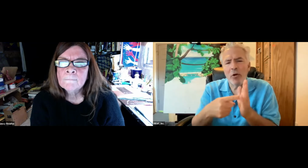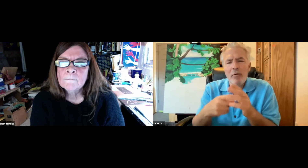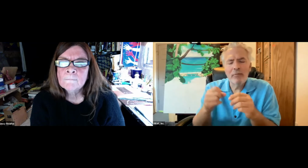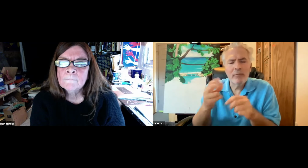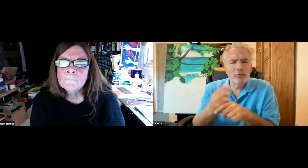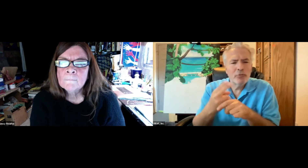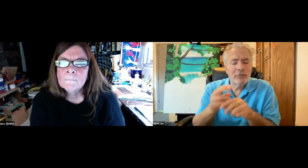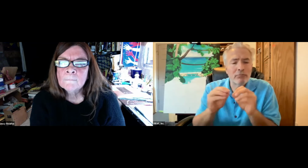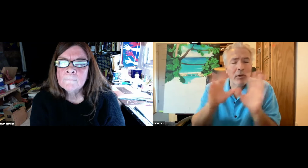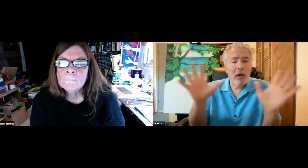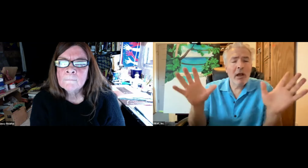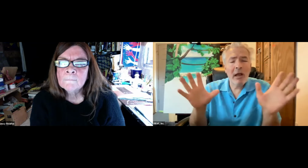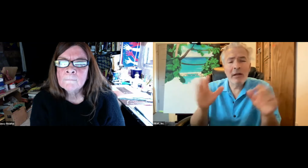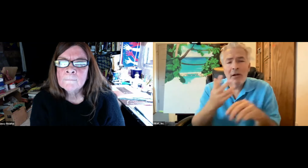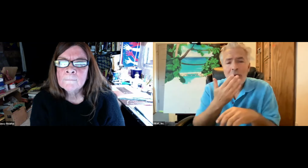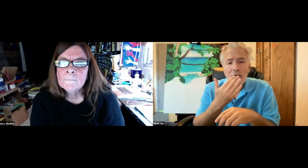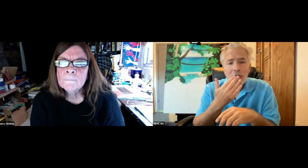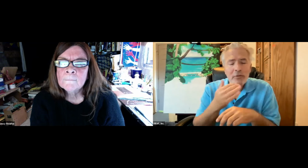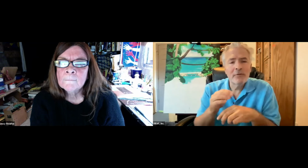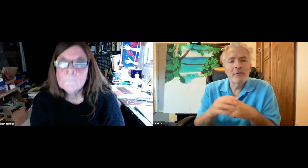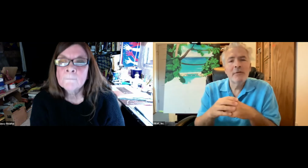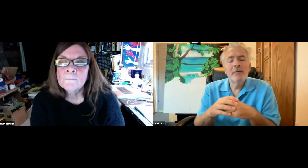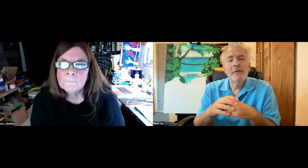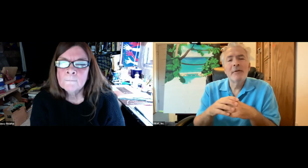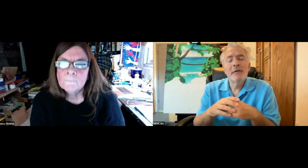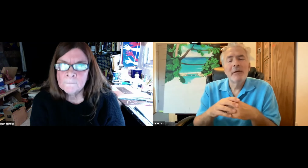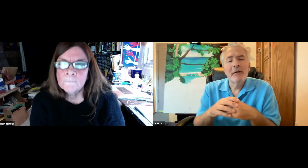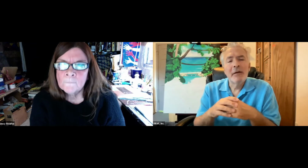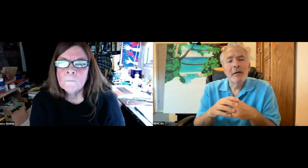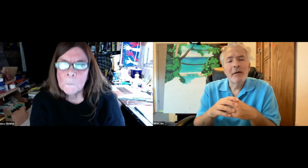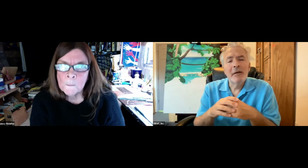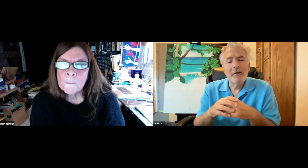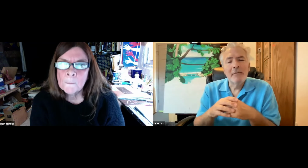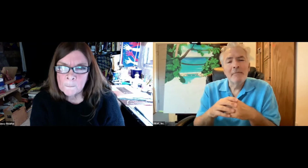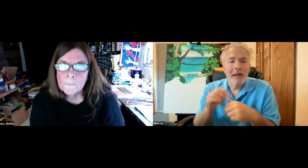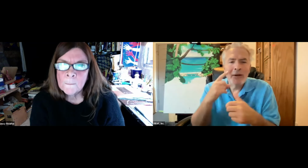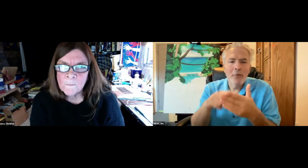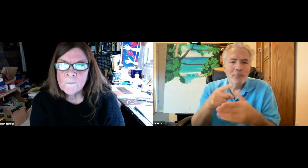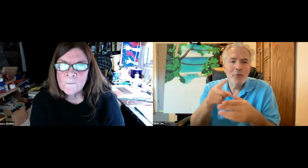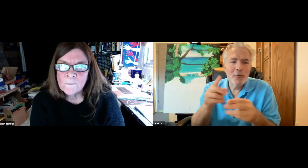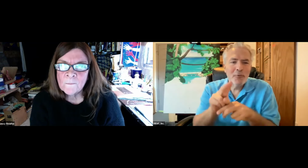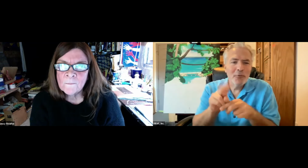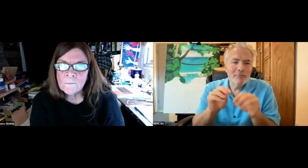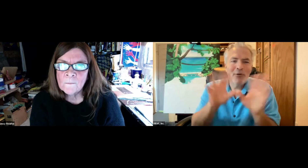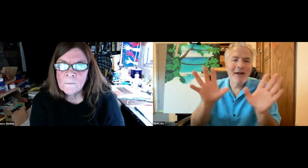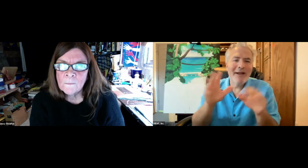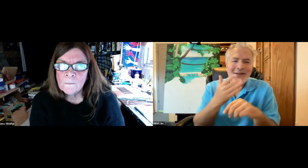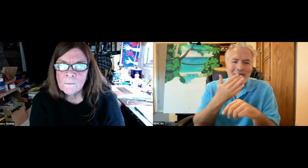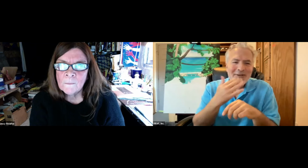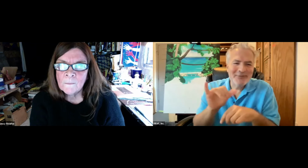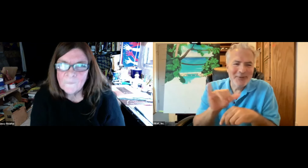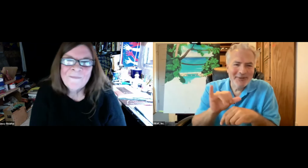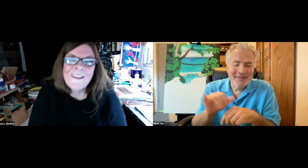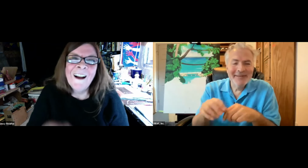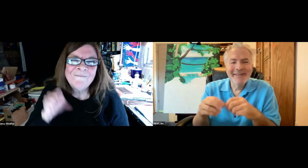noticed a lot of the art that you showed are the vivid colors that were being used. And I